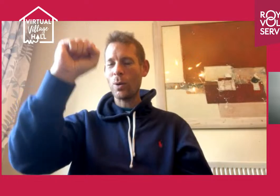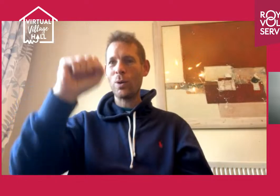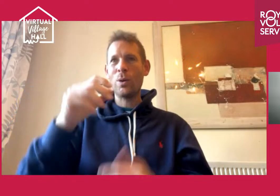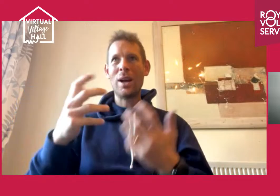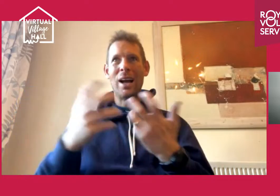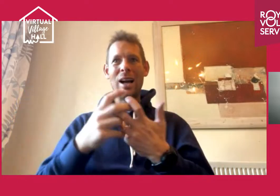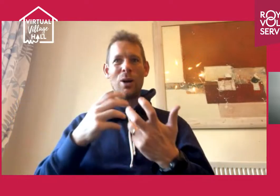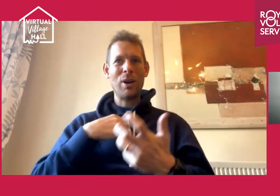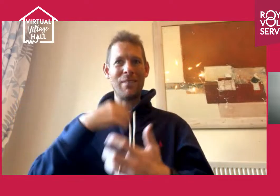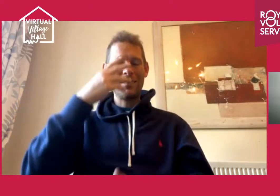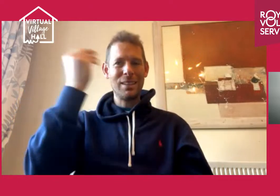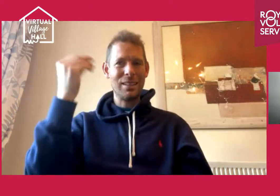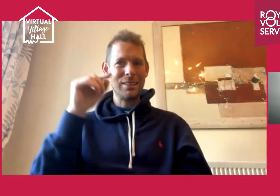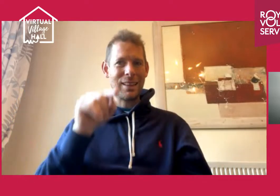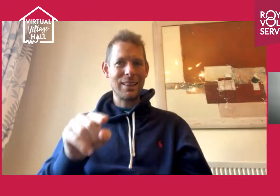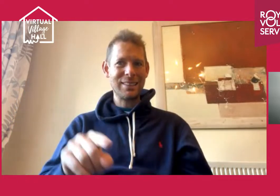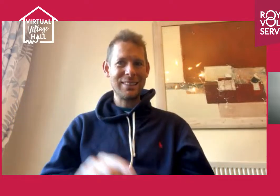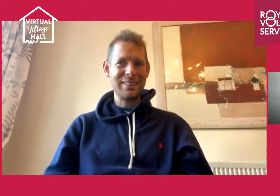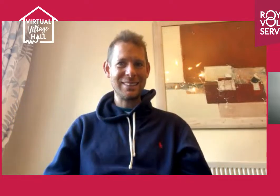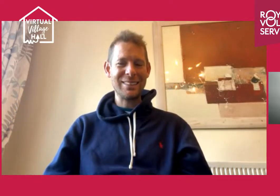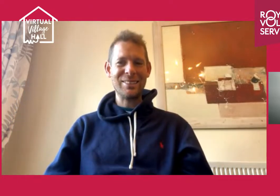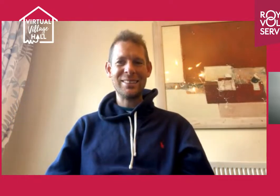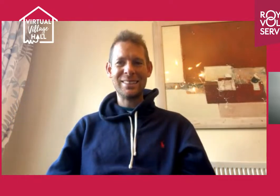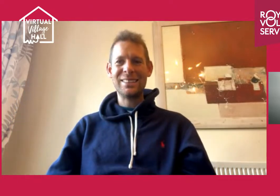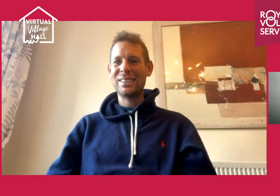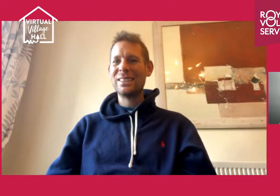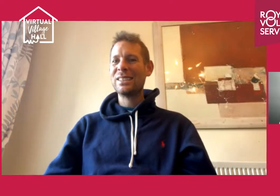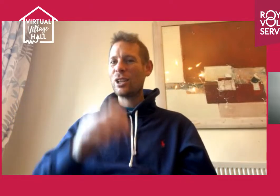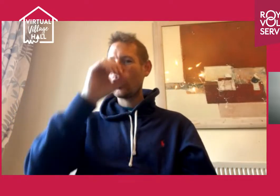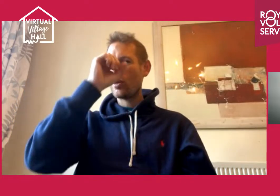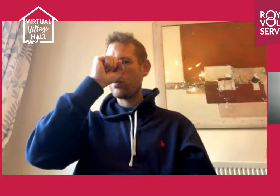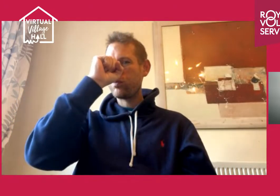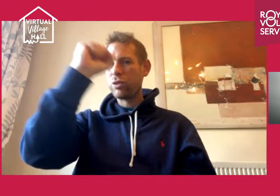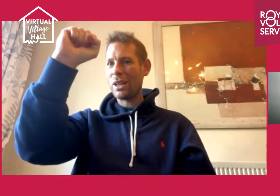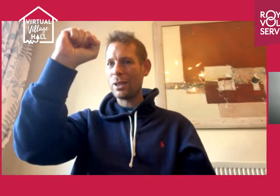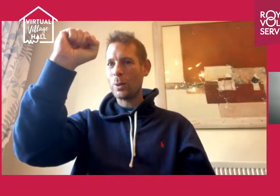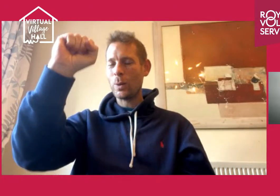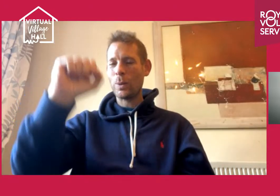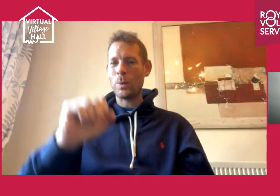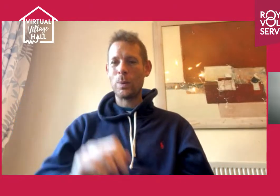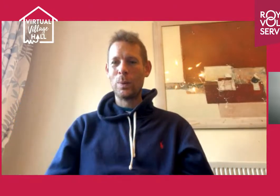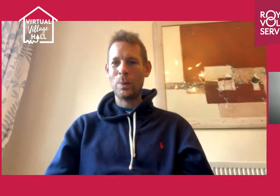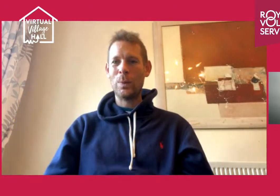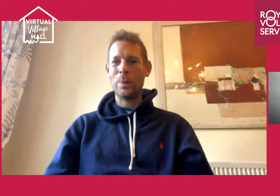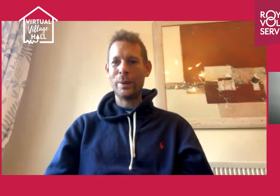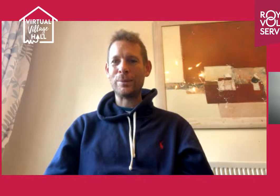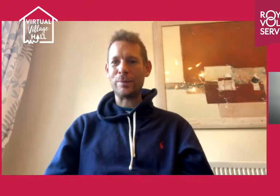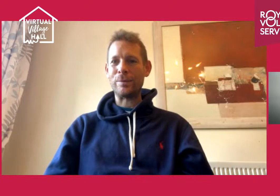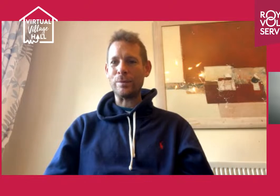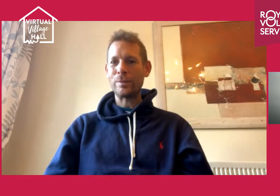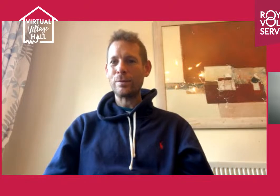Oh yes, so someone is asking, I forgot about this one. Of course, this is an animal you'd see on safari. Rhino, rhinoceros,